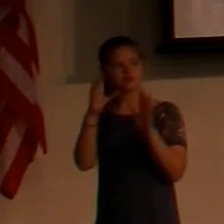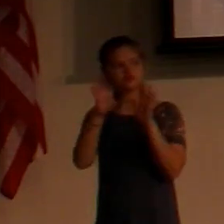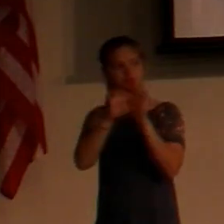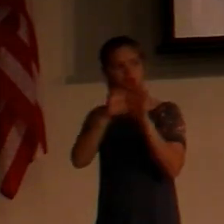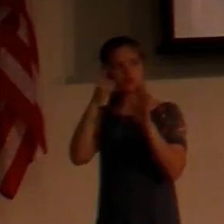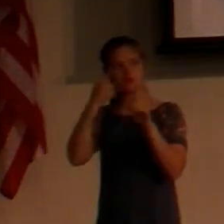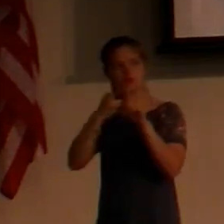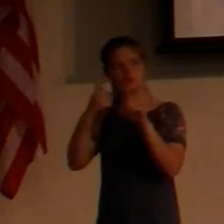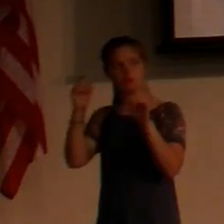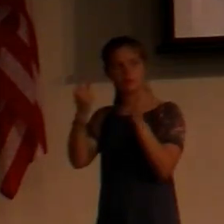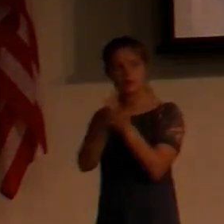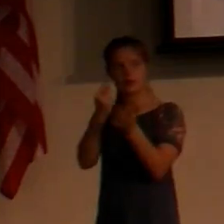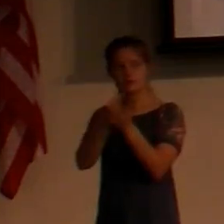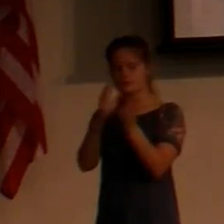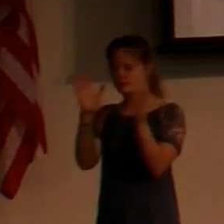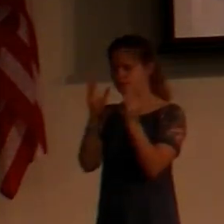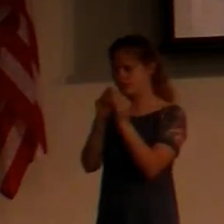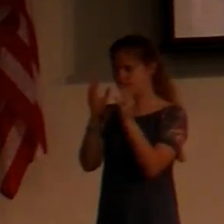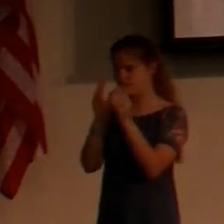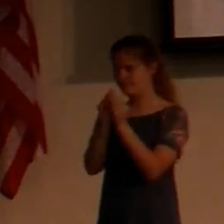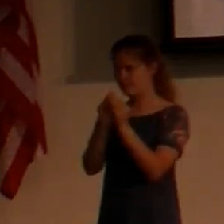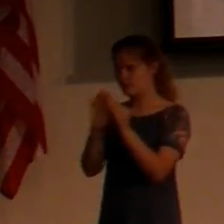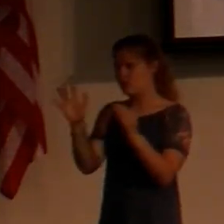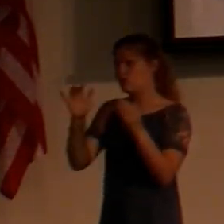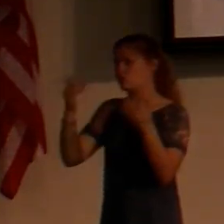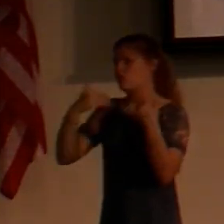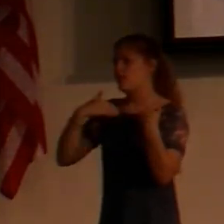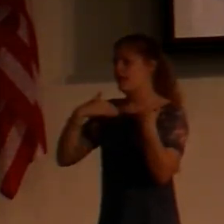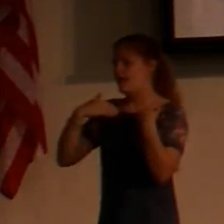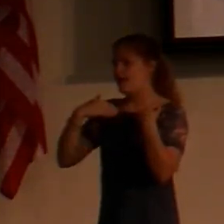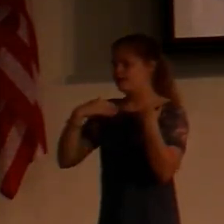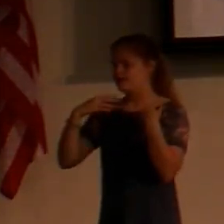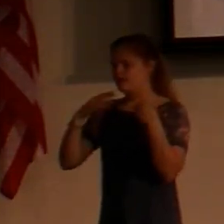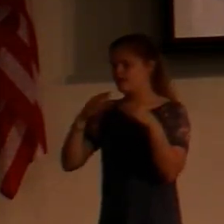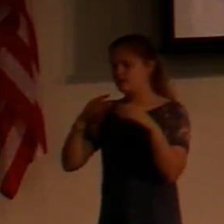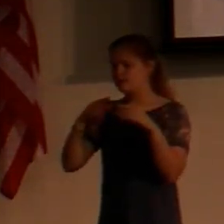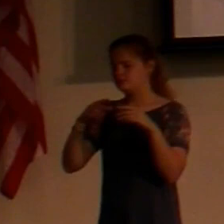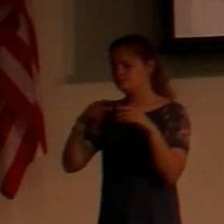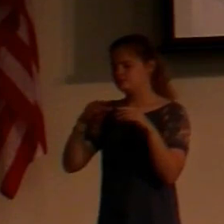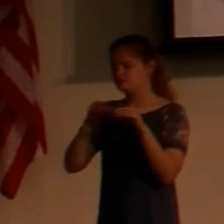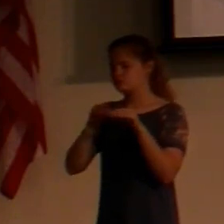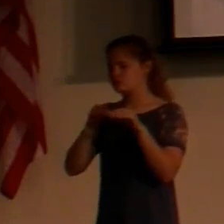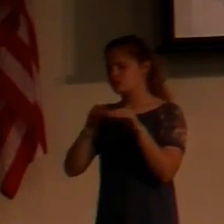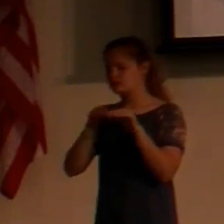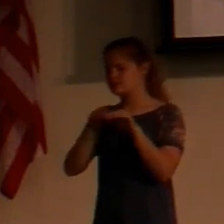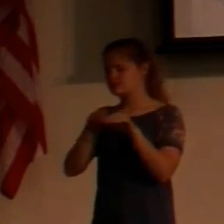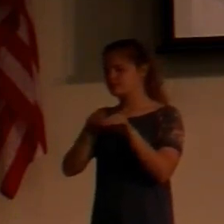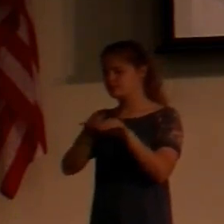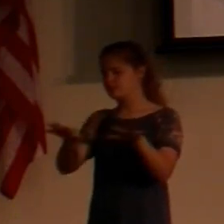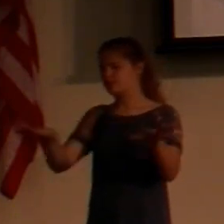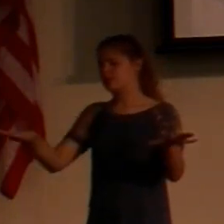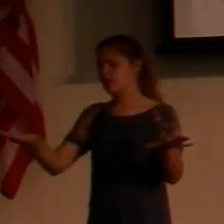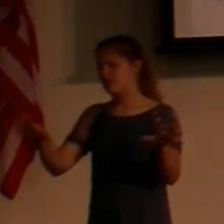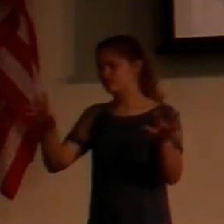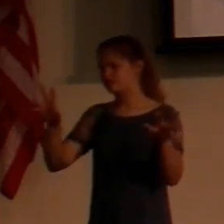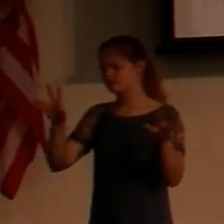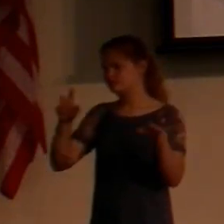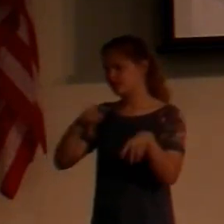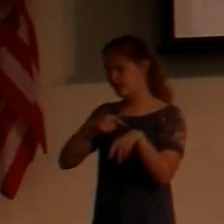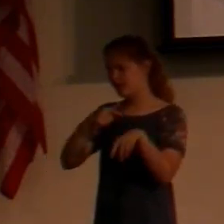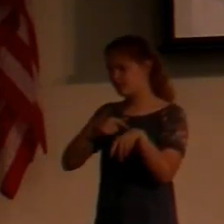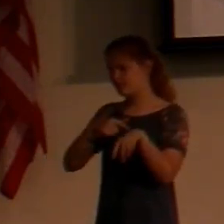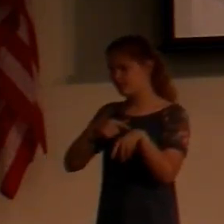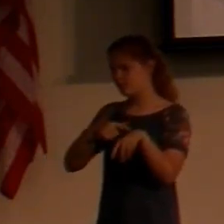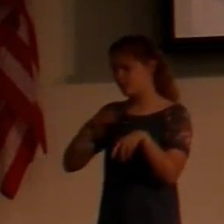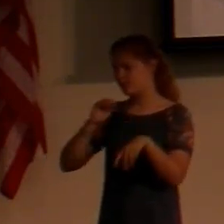what I want to really get to. At the gospel meeting, we also had these breakout sessions where members of the team and members of the congregations just sat and